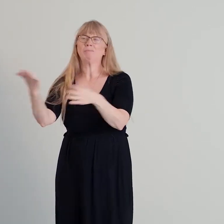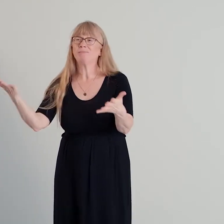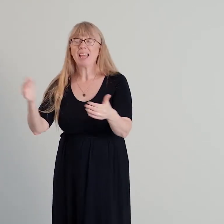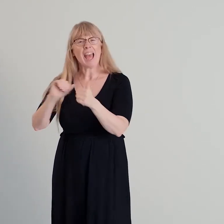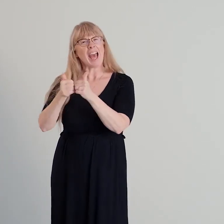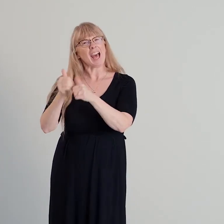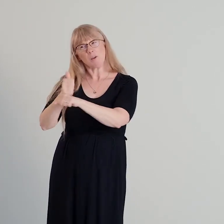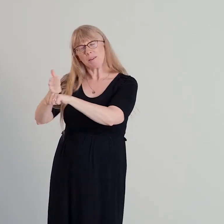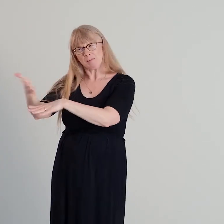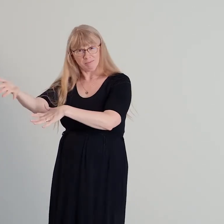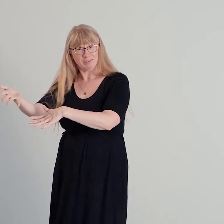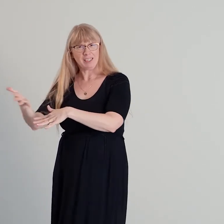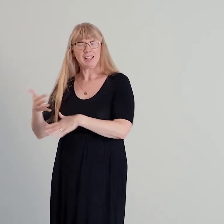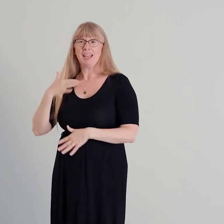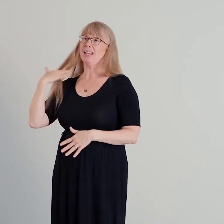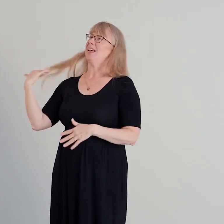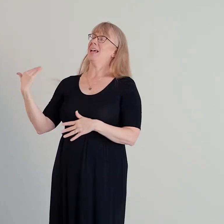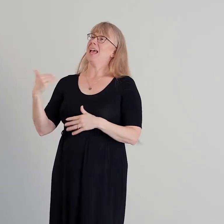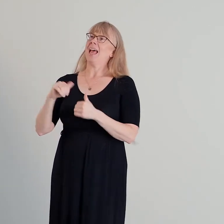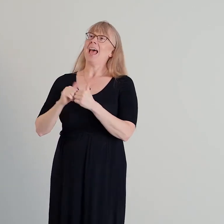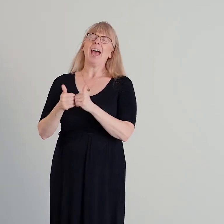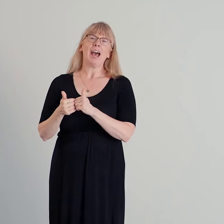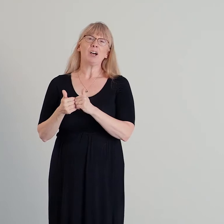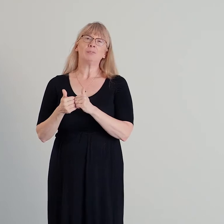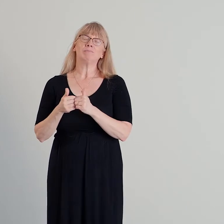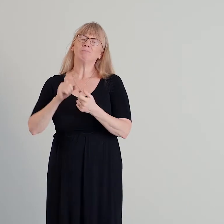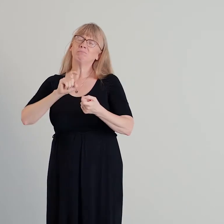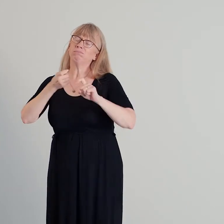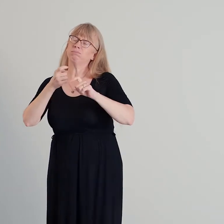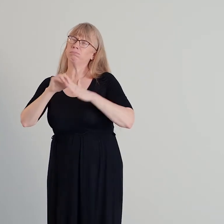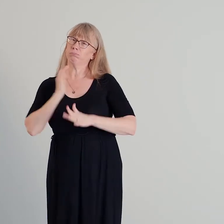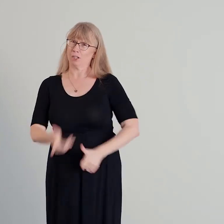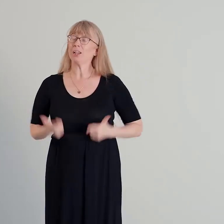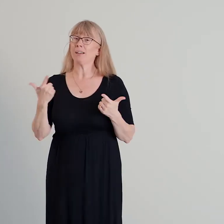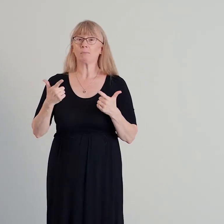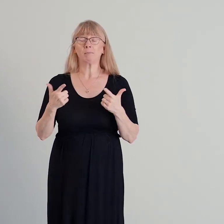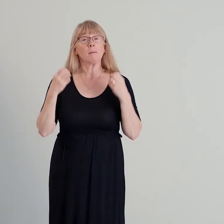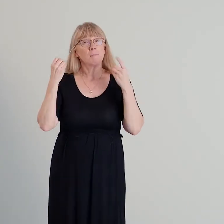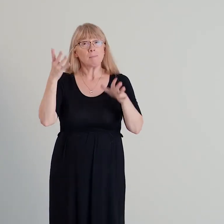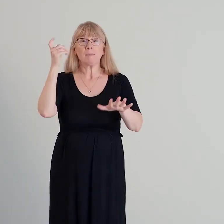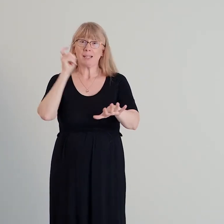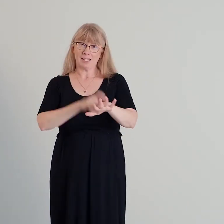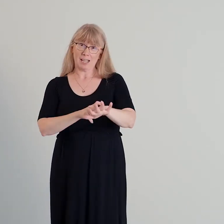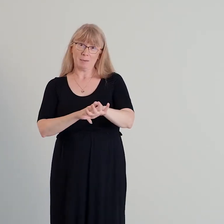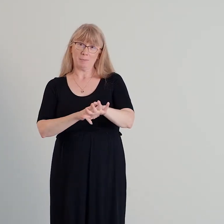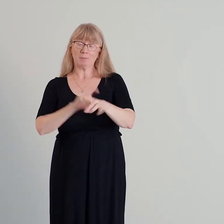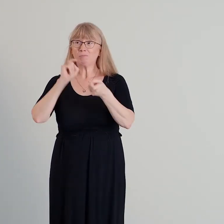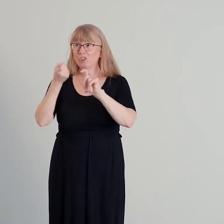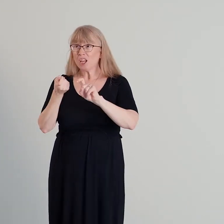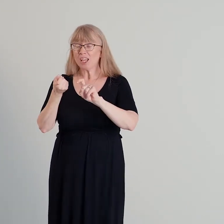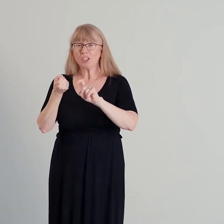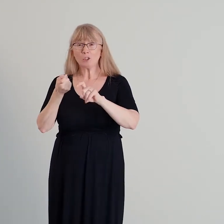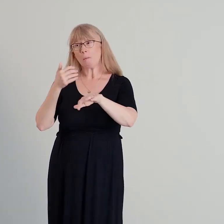do we blame for things that are happening? And how do those things really shift in our lives? Most often we deal with change